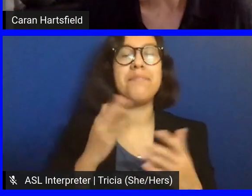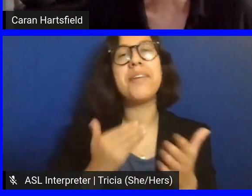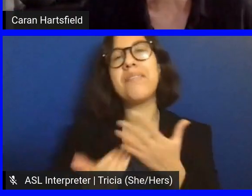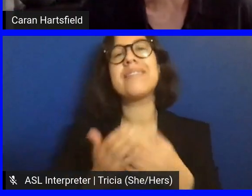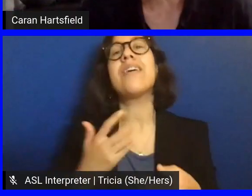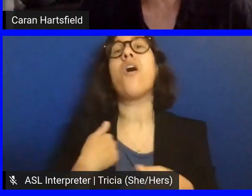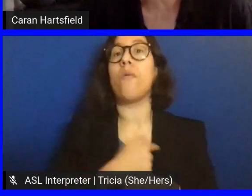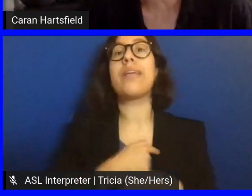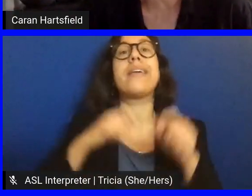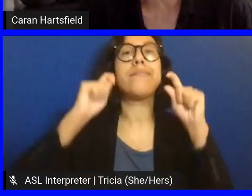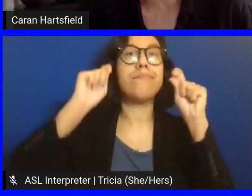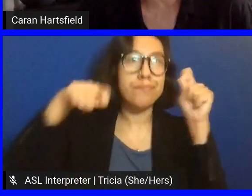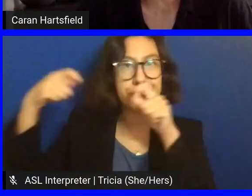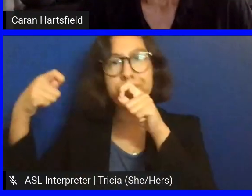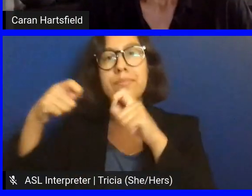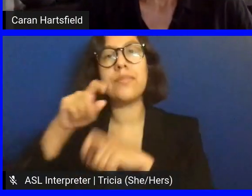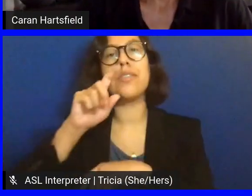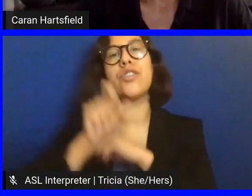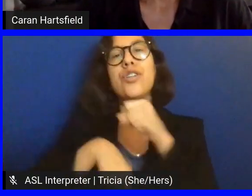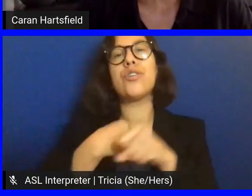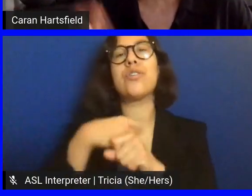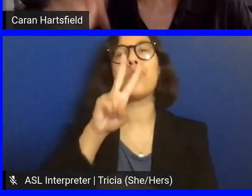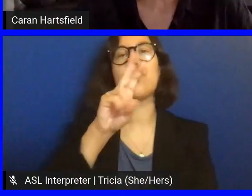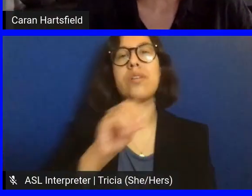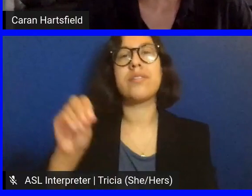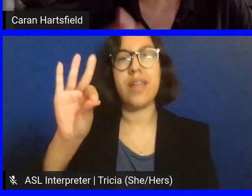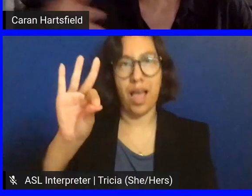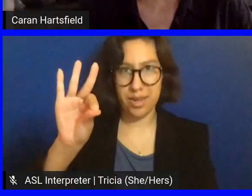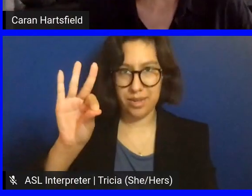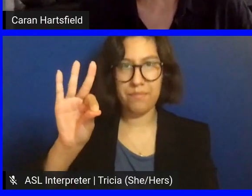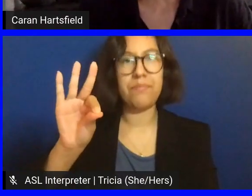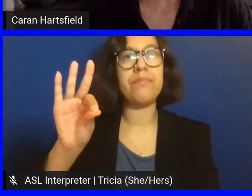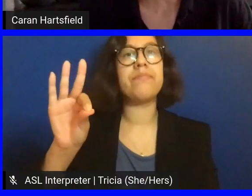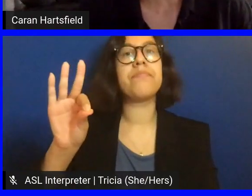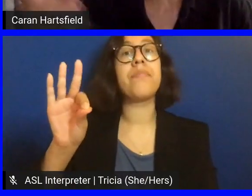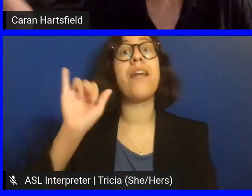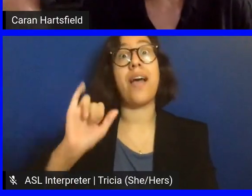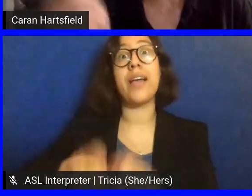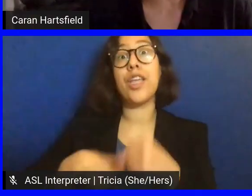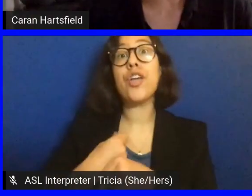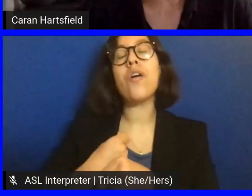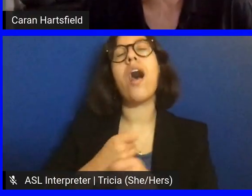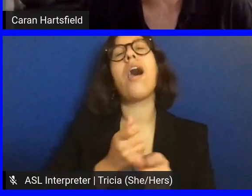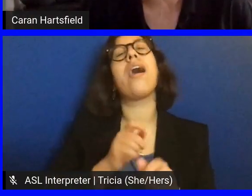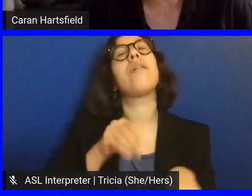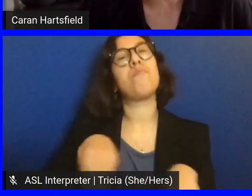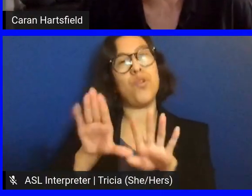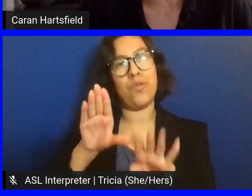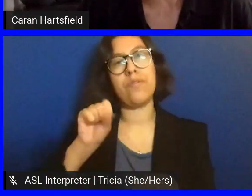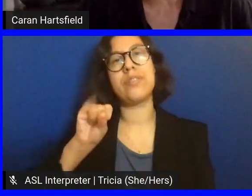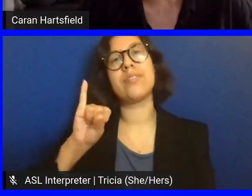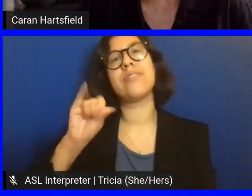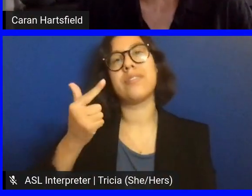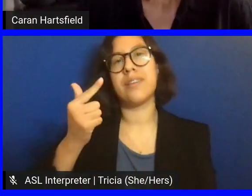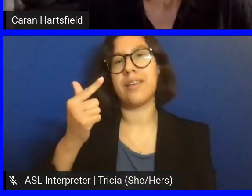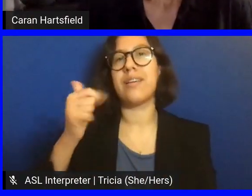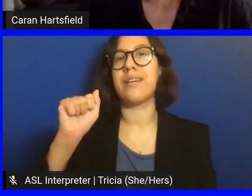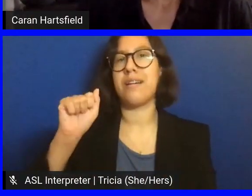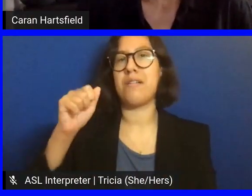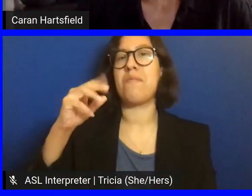so we shot this film in 2009. And this was the year that I moved to Singapore, which is what Tony was